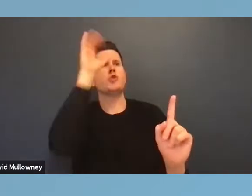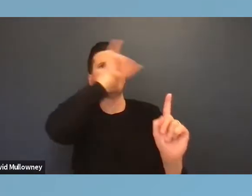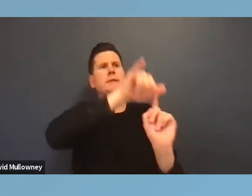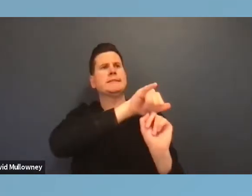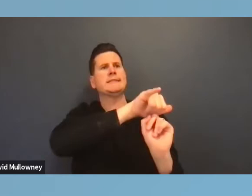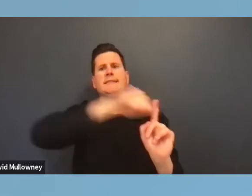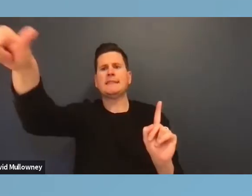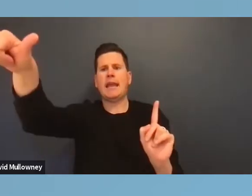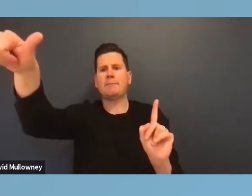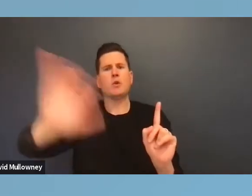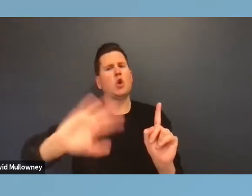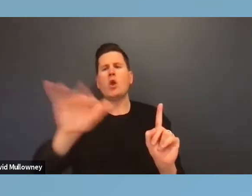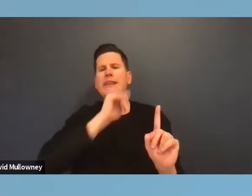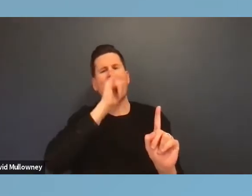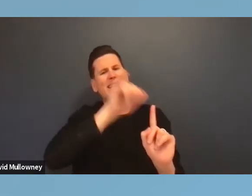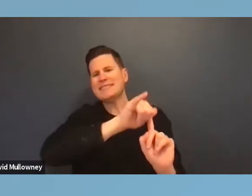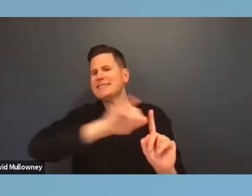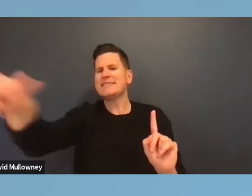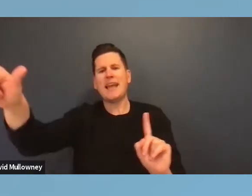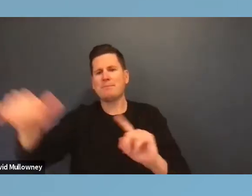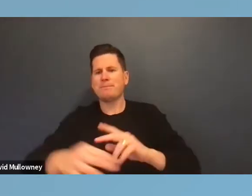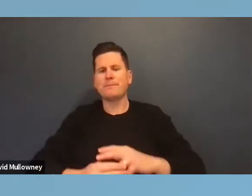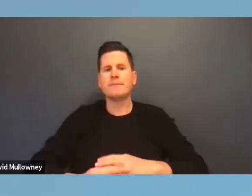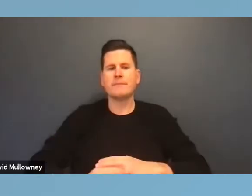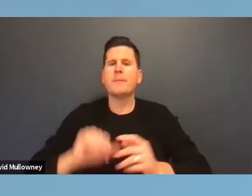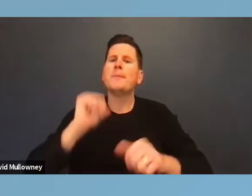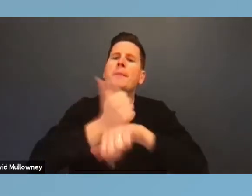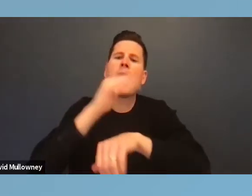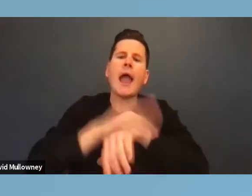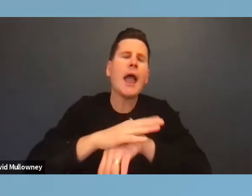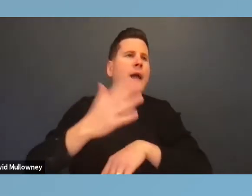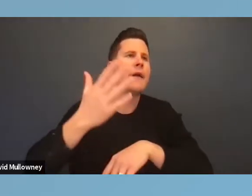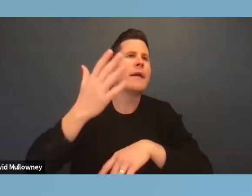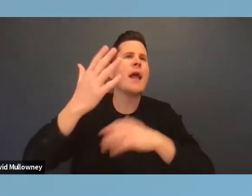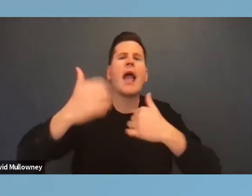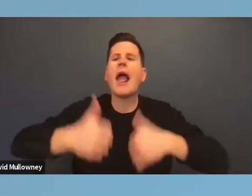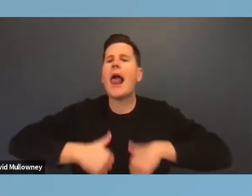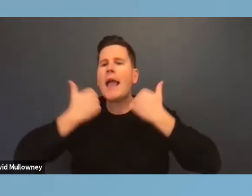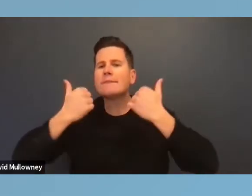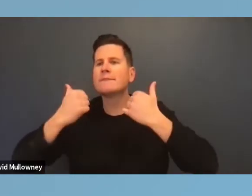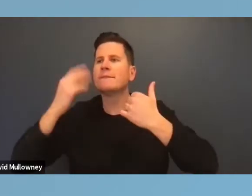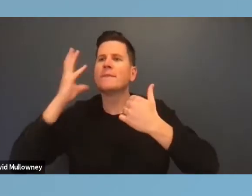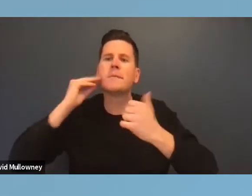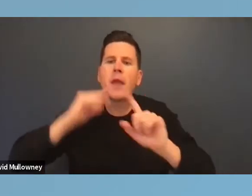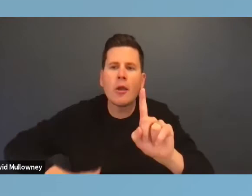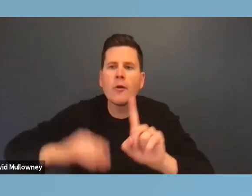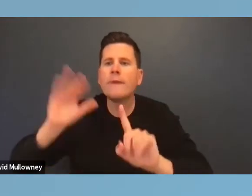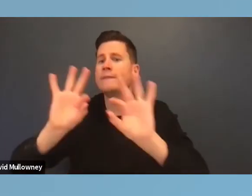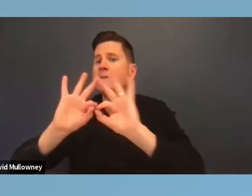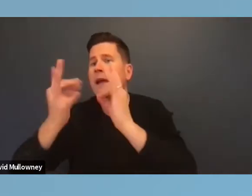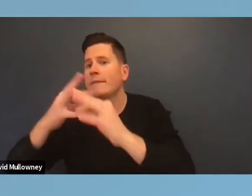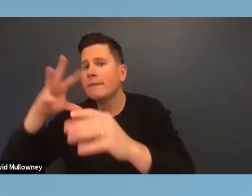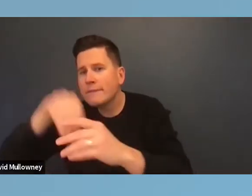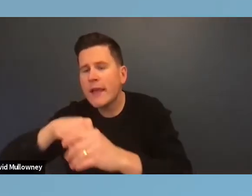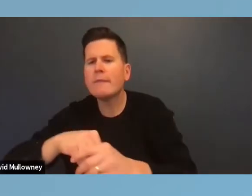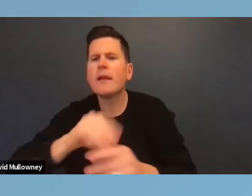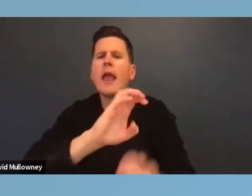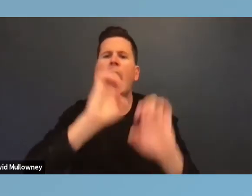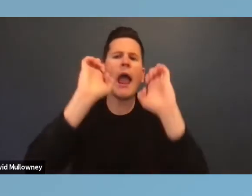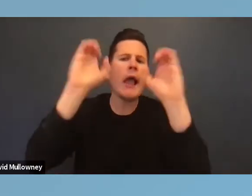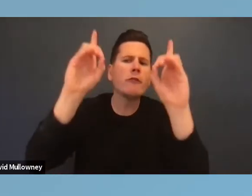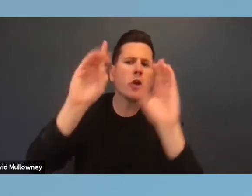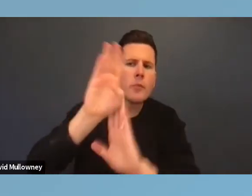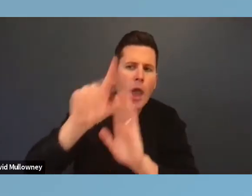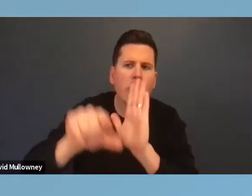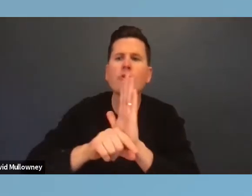patient and assumed they were all the same, you would be wrong. It's really based on their life experience, their family, their